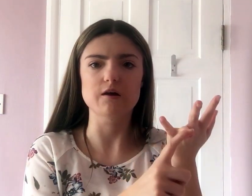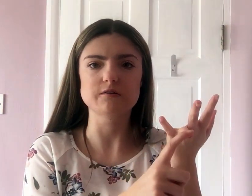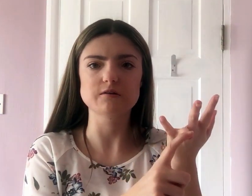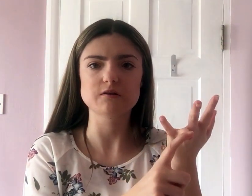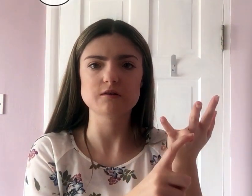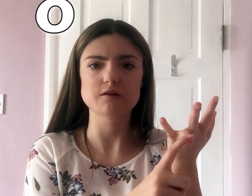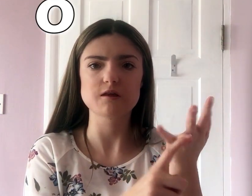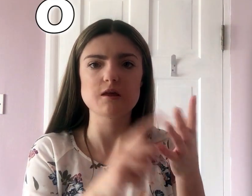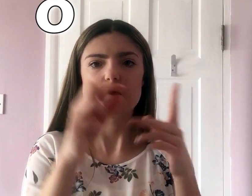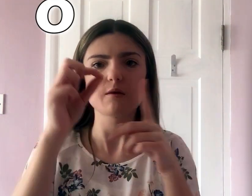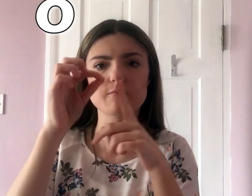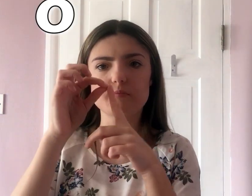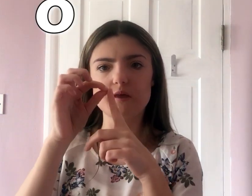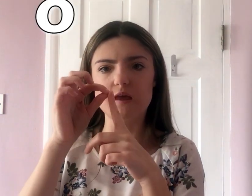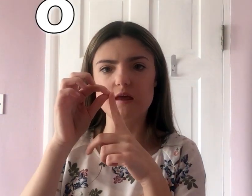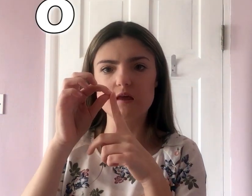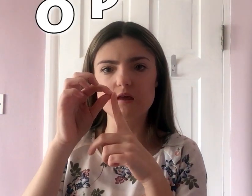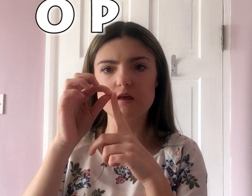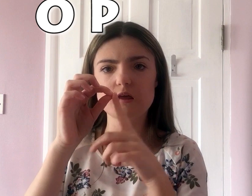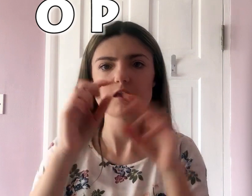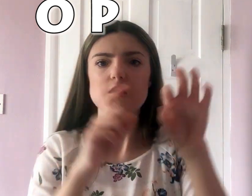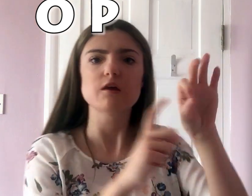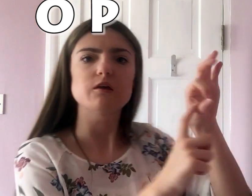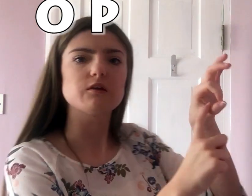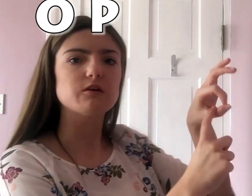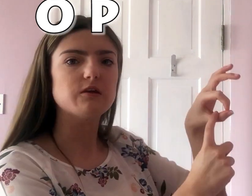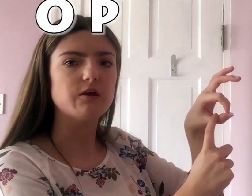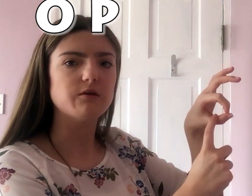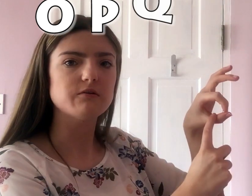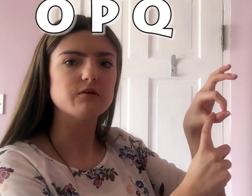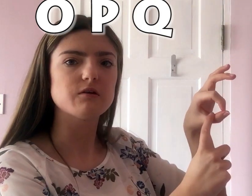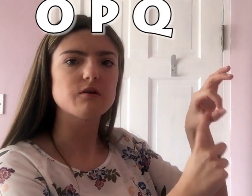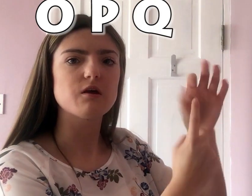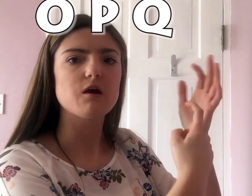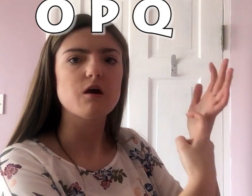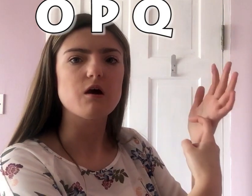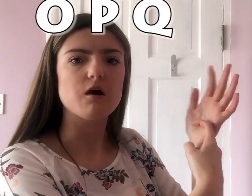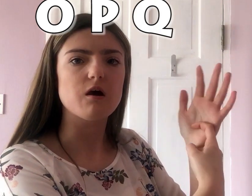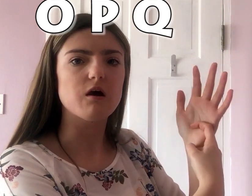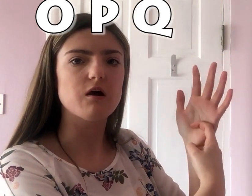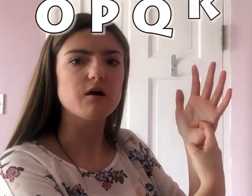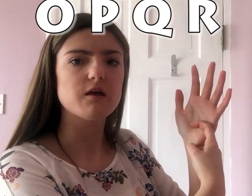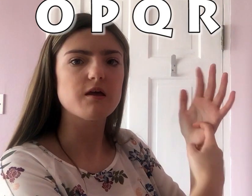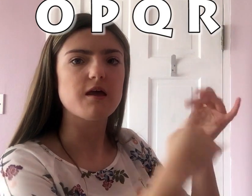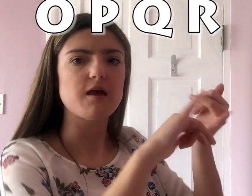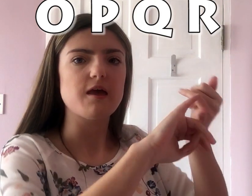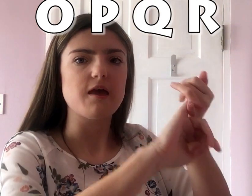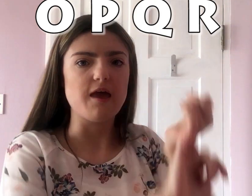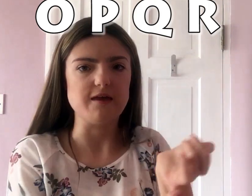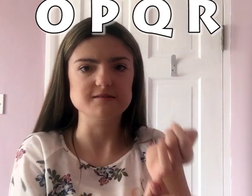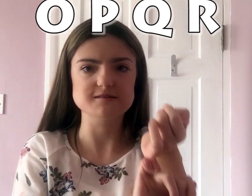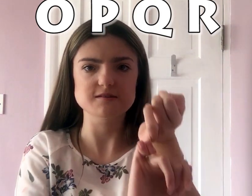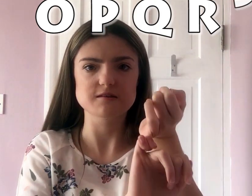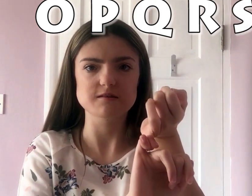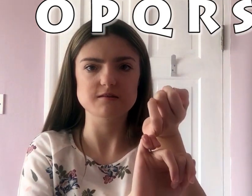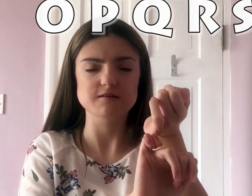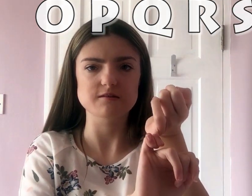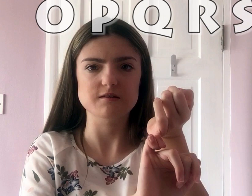O, P, Q, R, S.